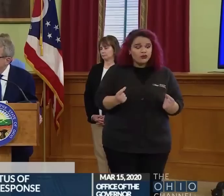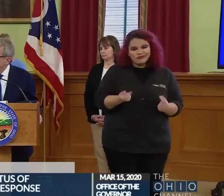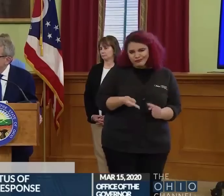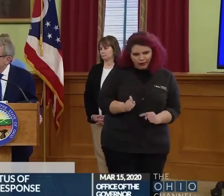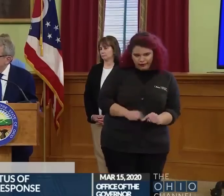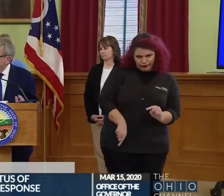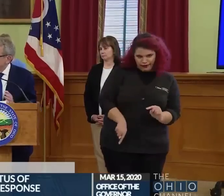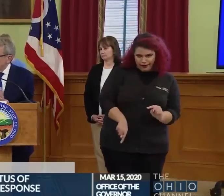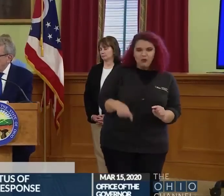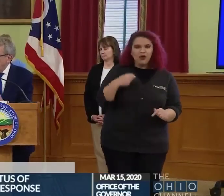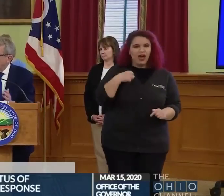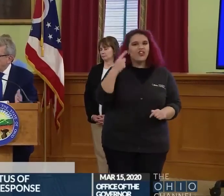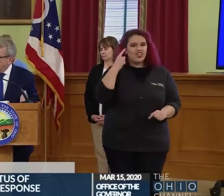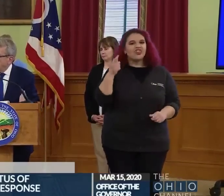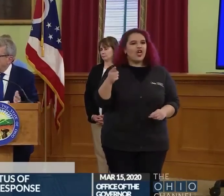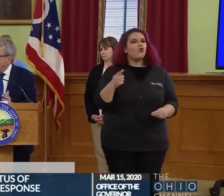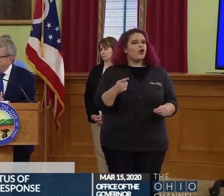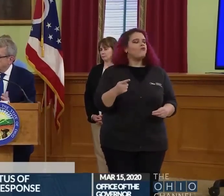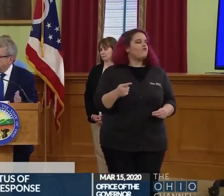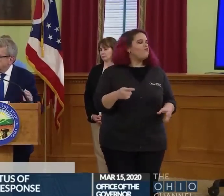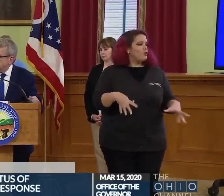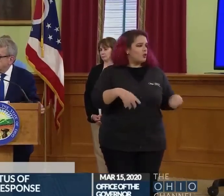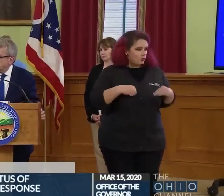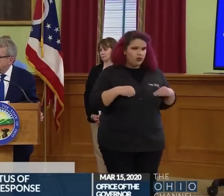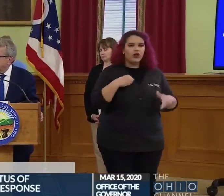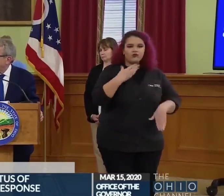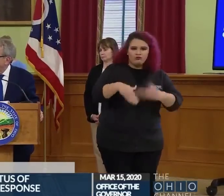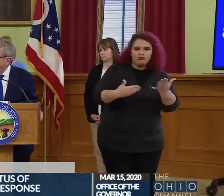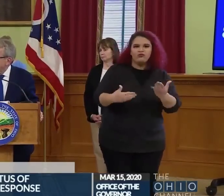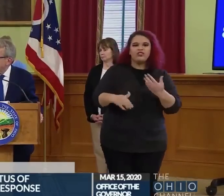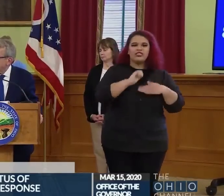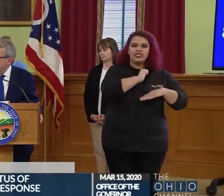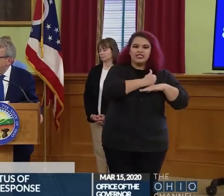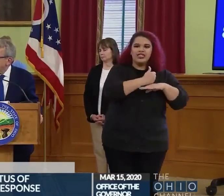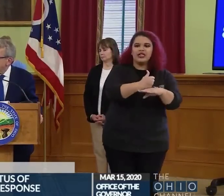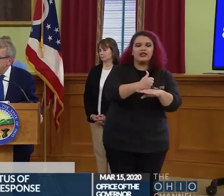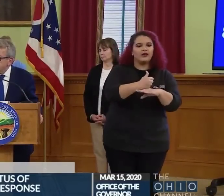forward and do what they have to do and take these drastic actions.